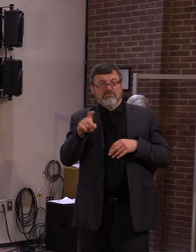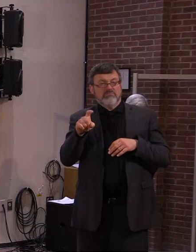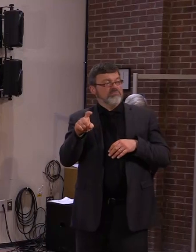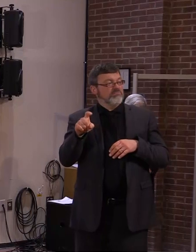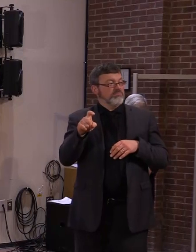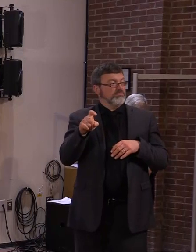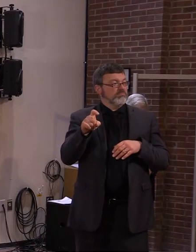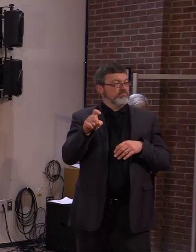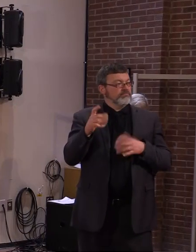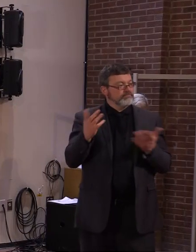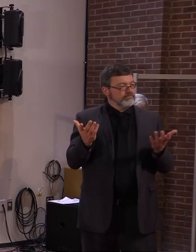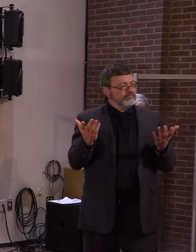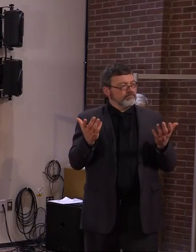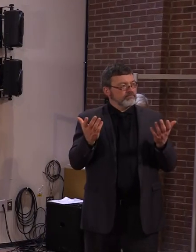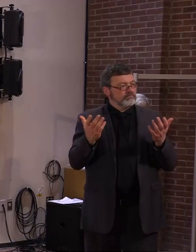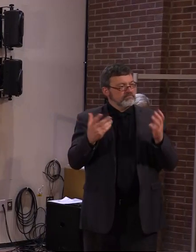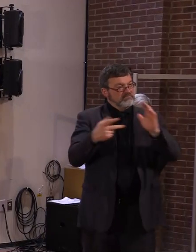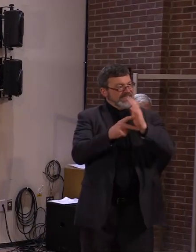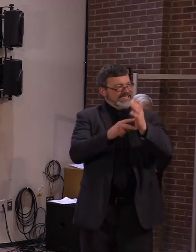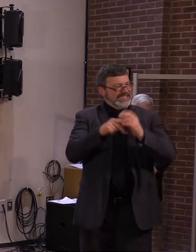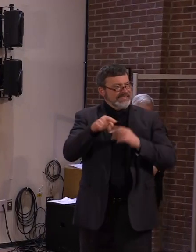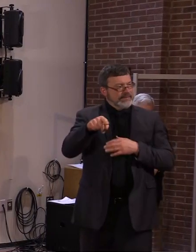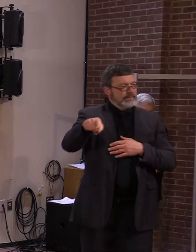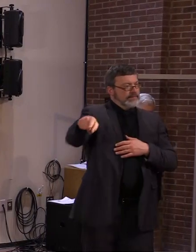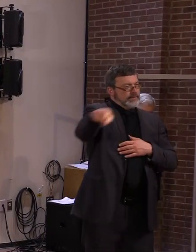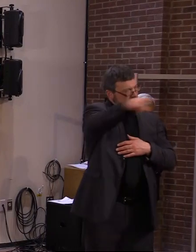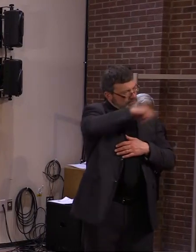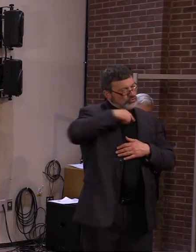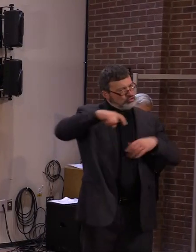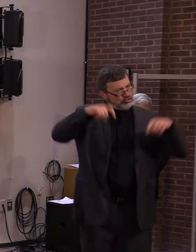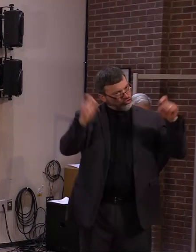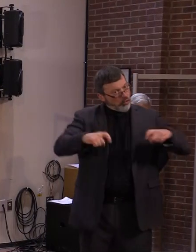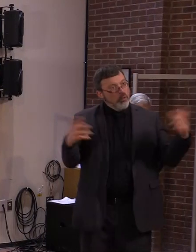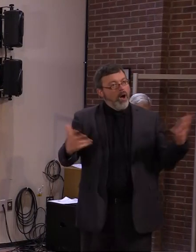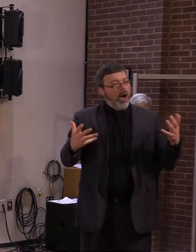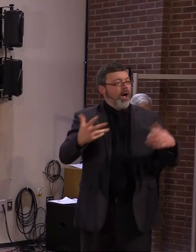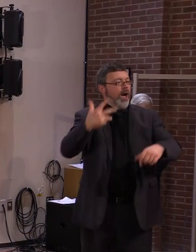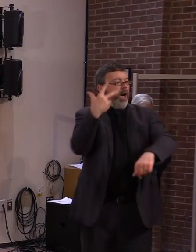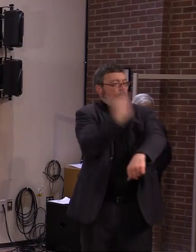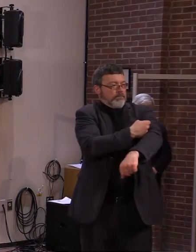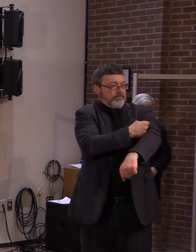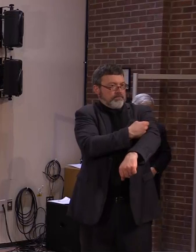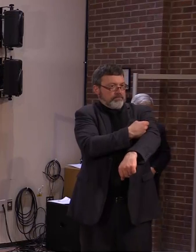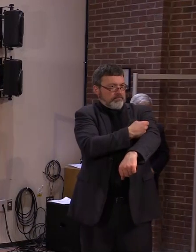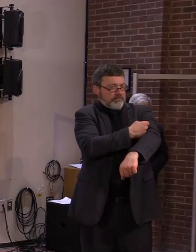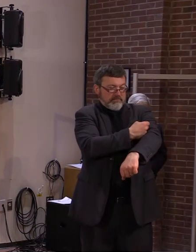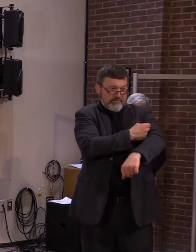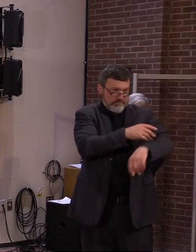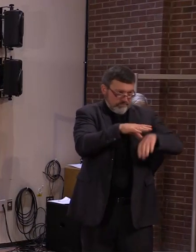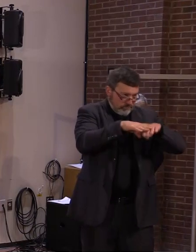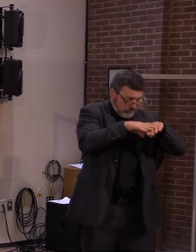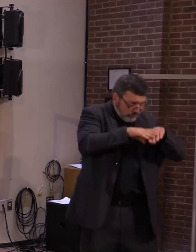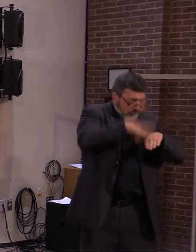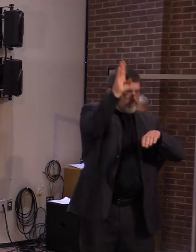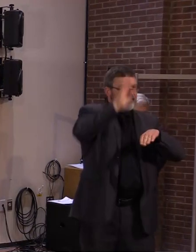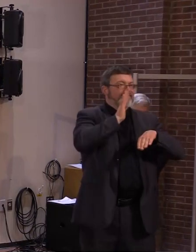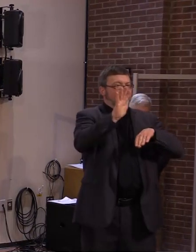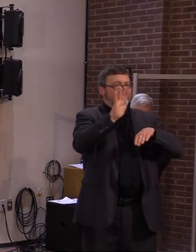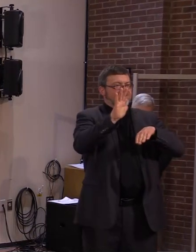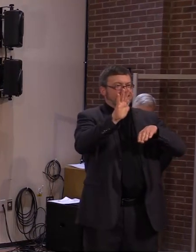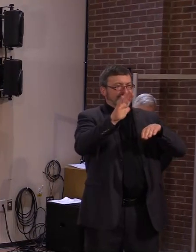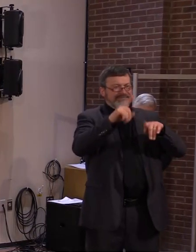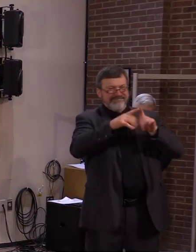vaccinated, as you've heard over and over again, including kids age 5 and older, and including getting your booster